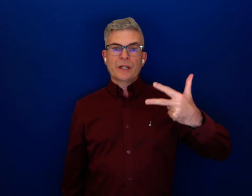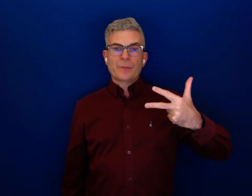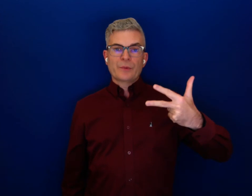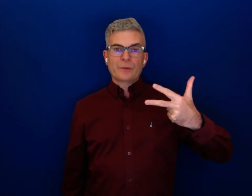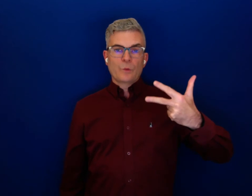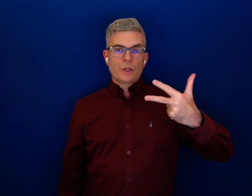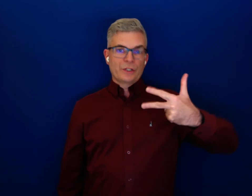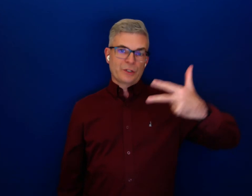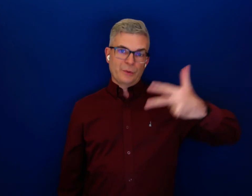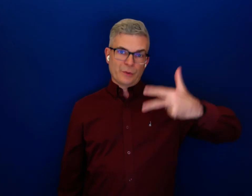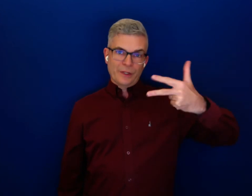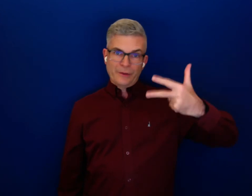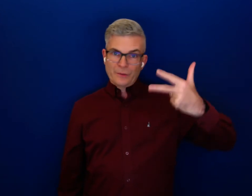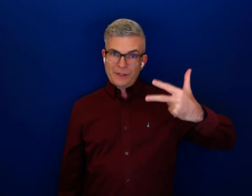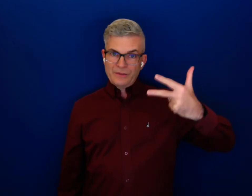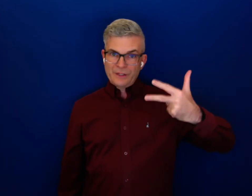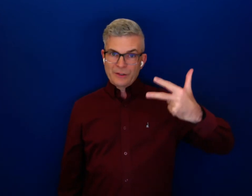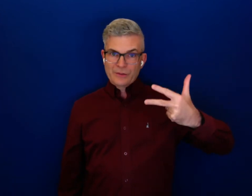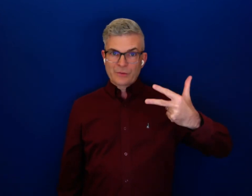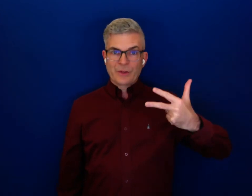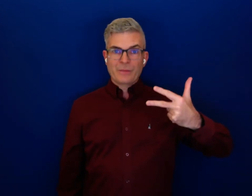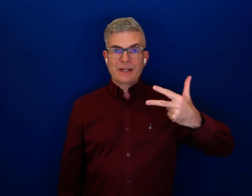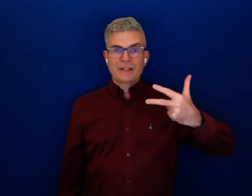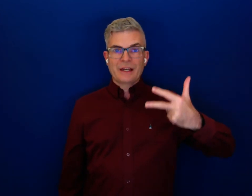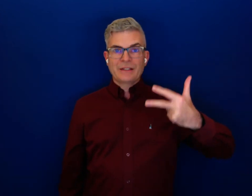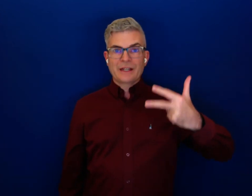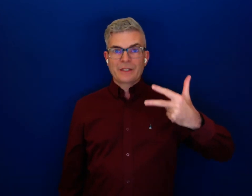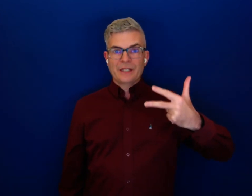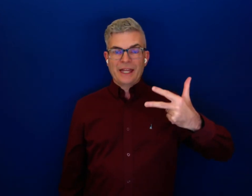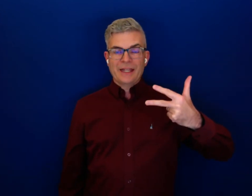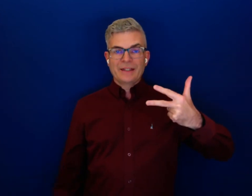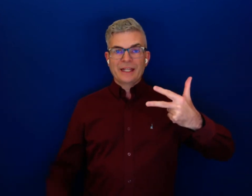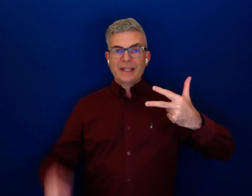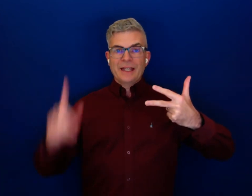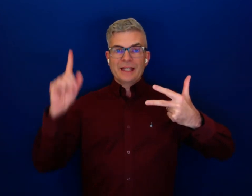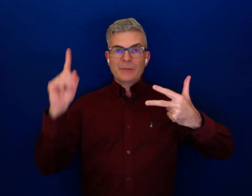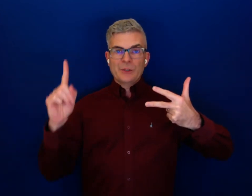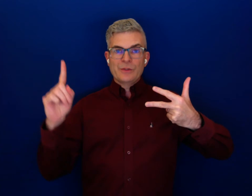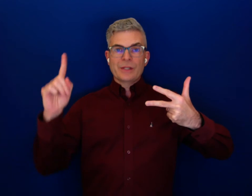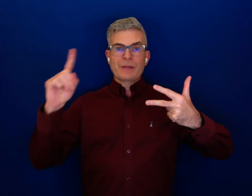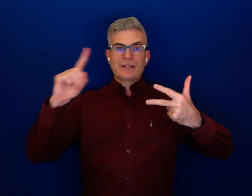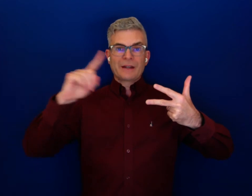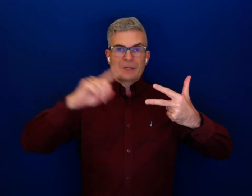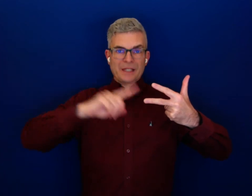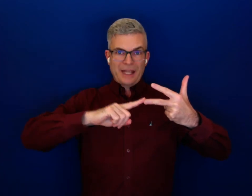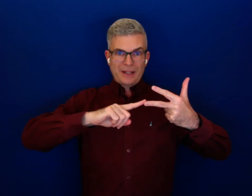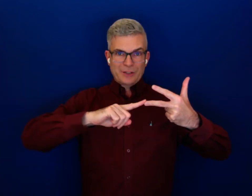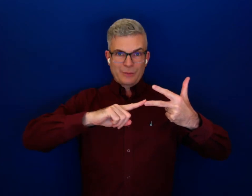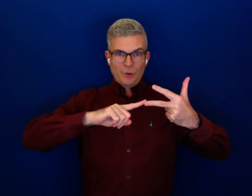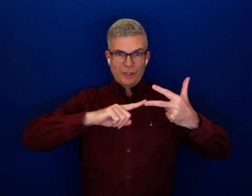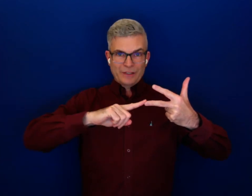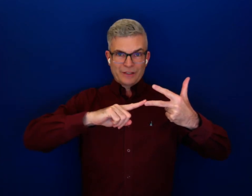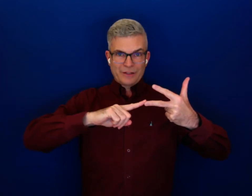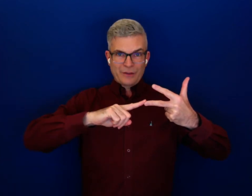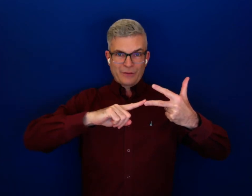up 1, 2, 3 fingers with my non-dominant hand, and I'm using my dominant hand to point to the finger